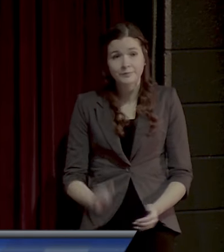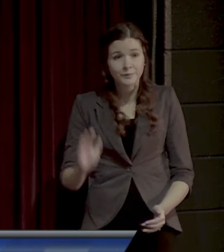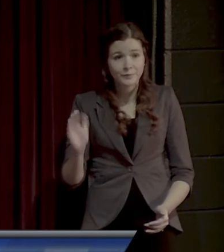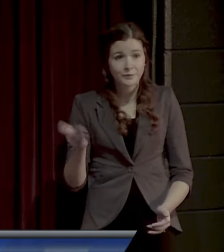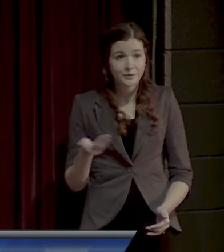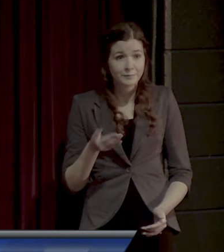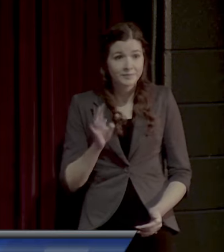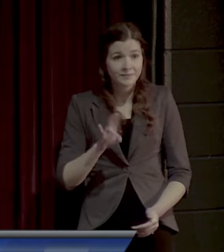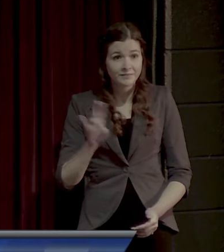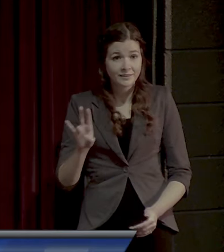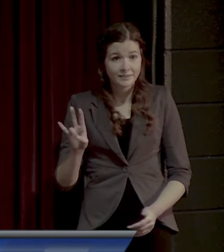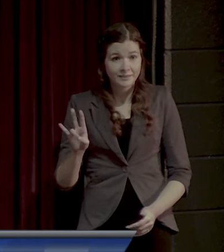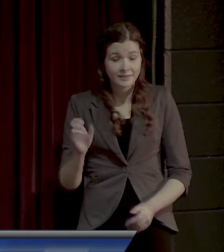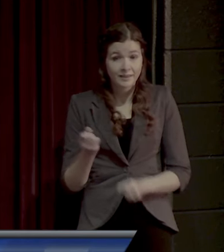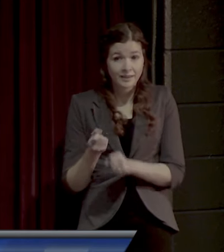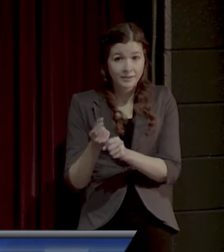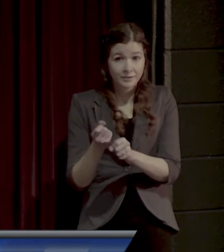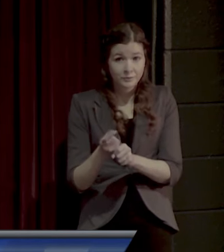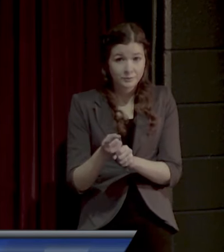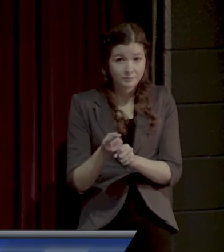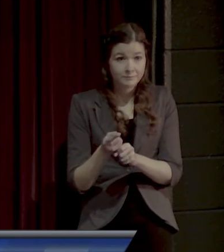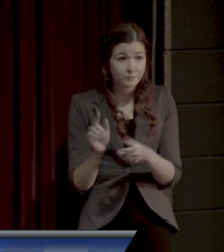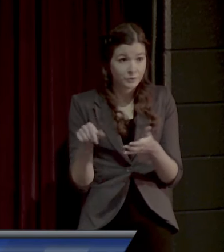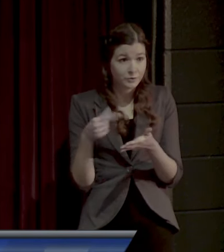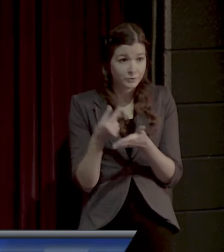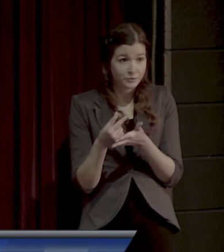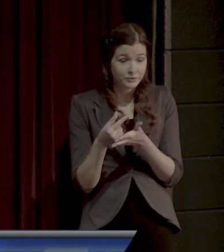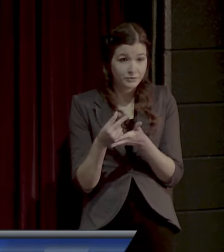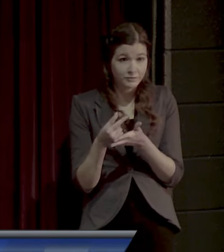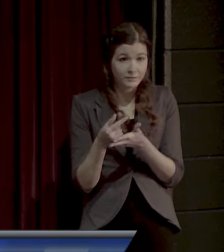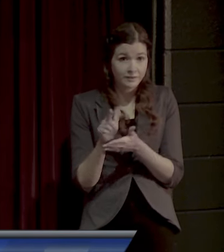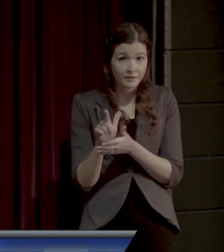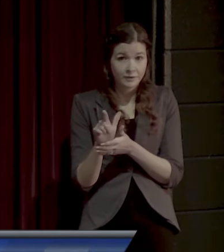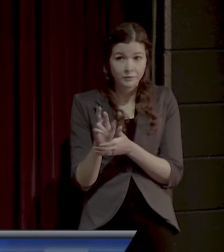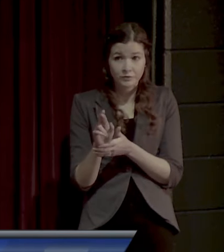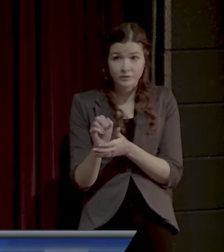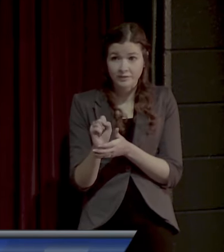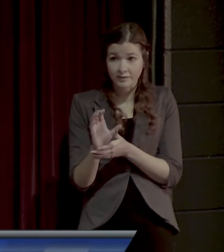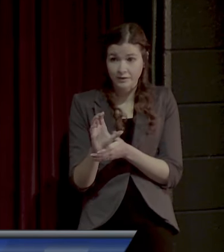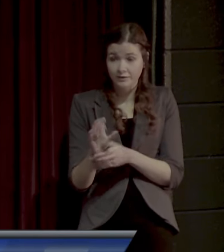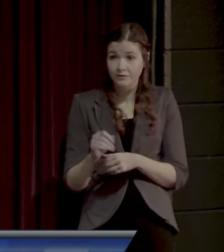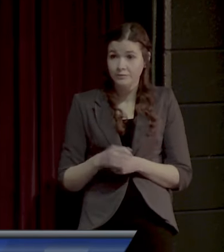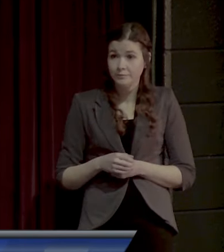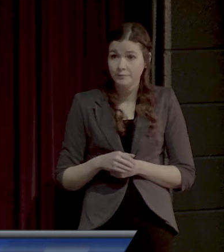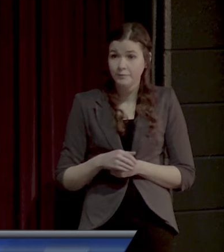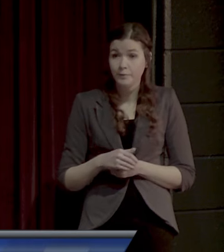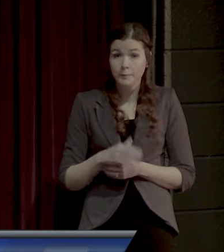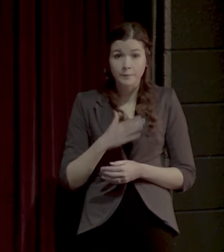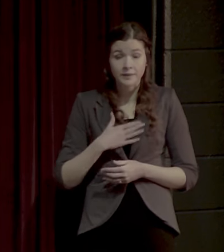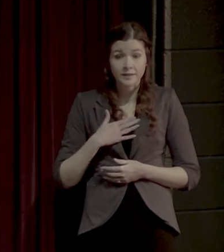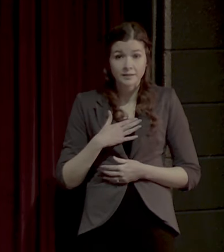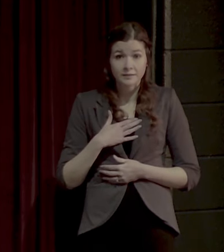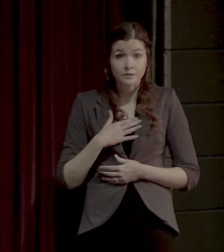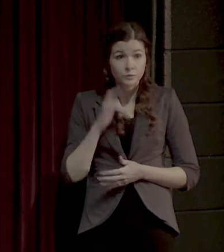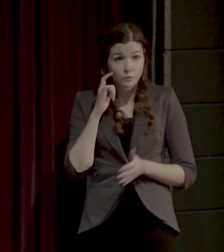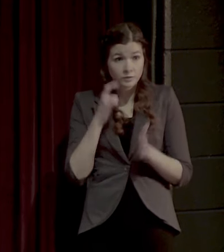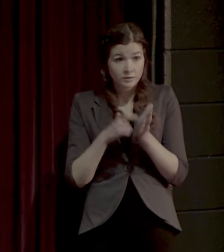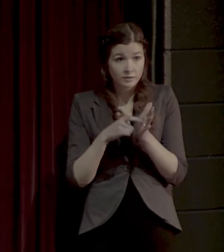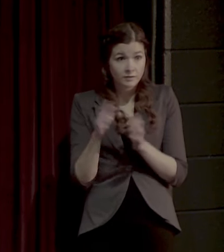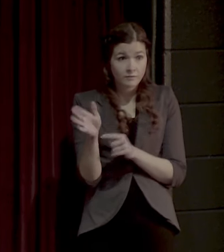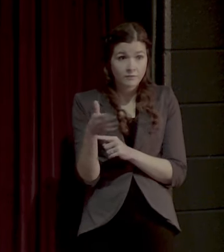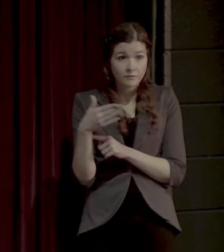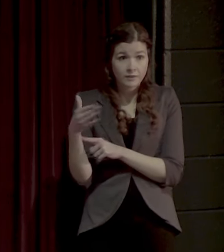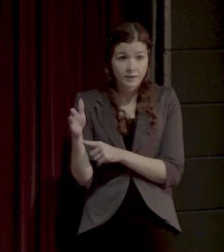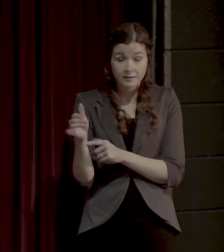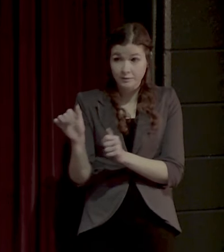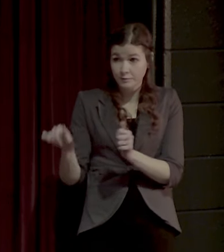Welcome to the 77th Annual Commencement at Lake Region State College. Please note the flags behind our